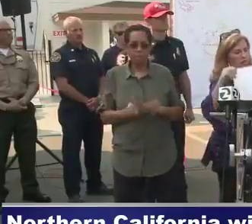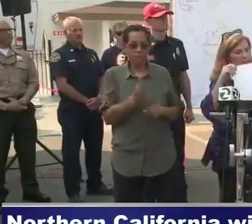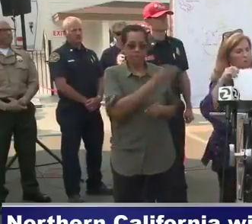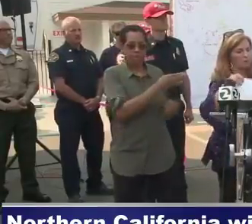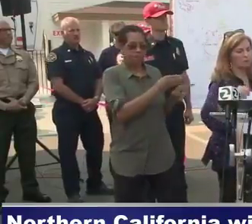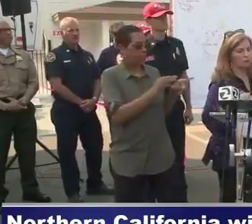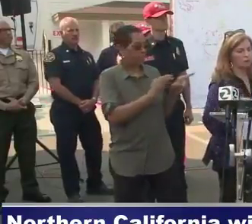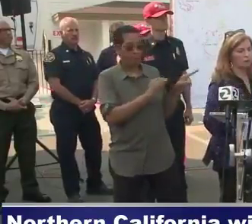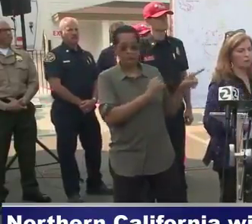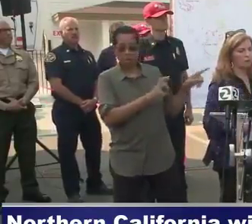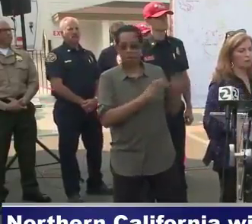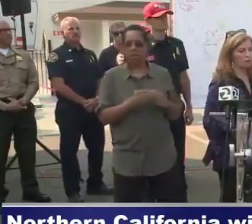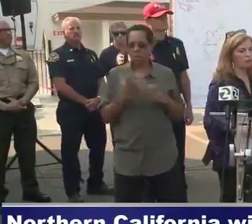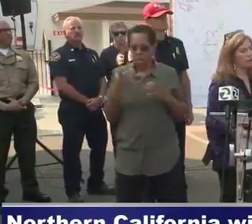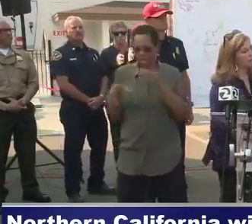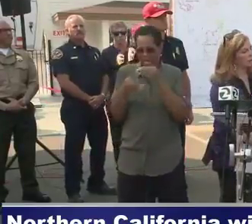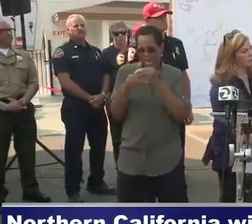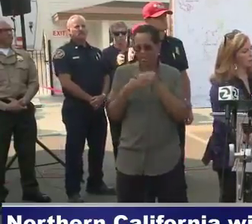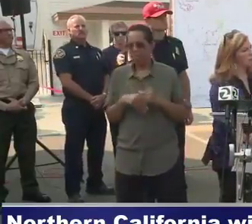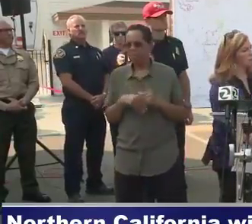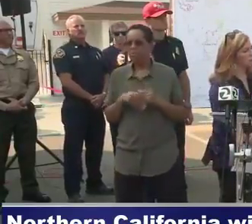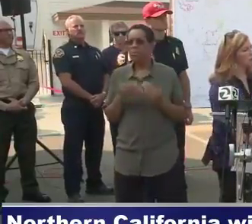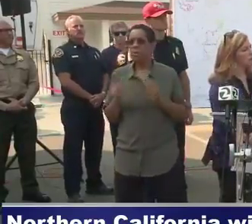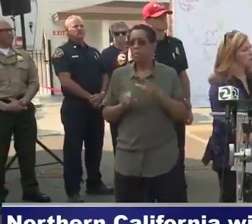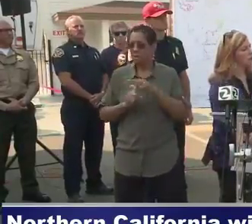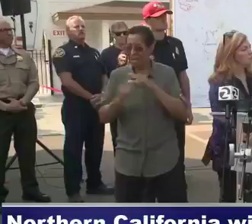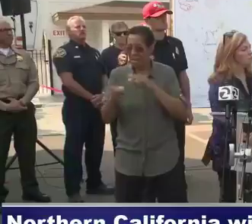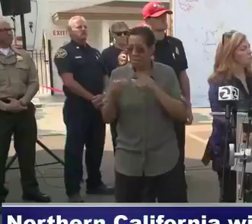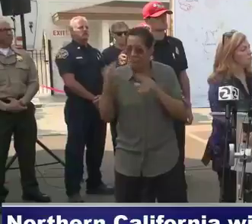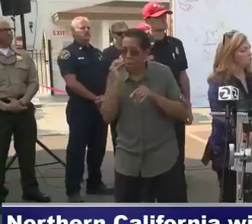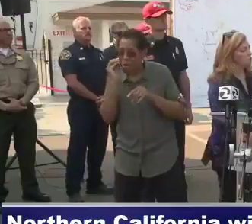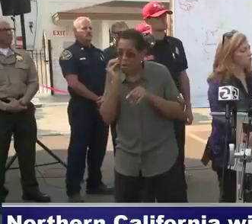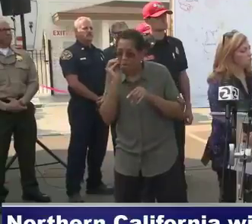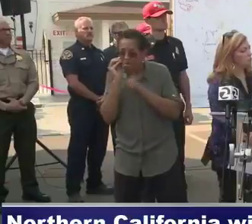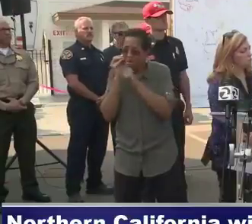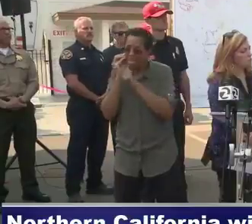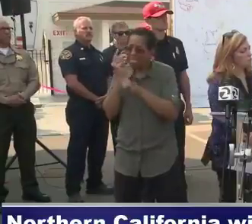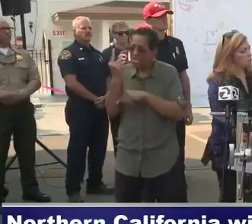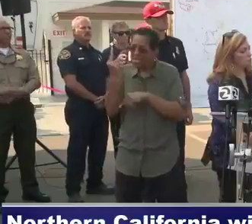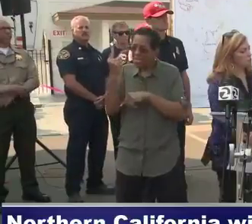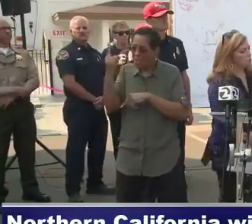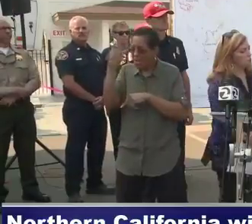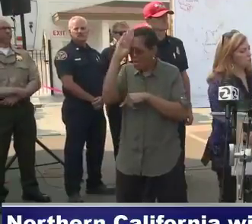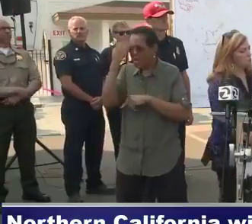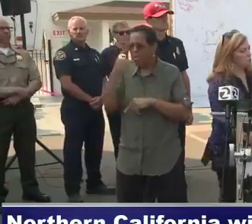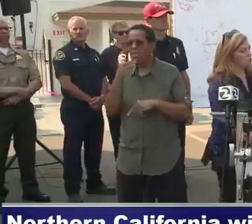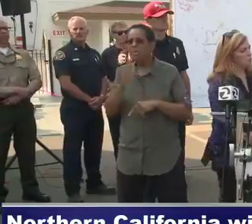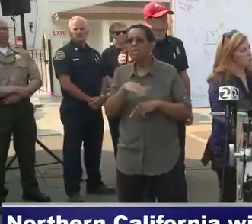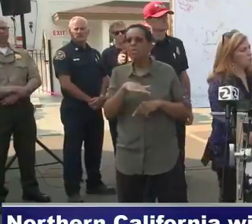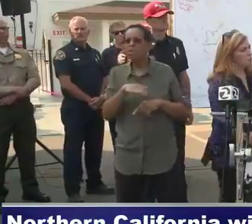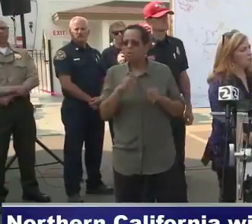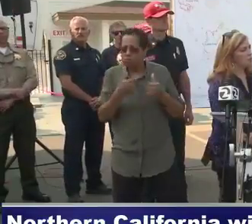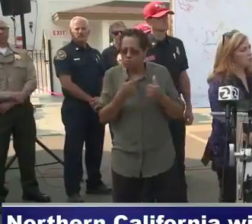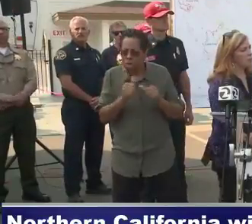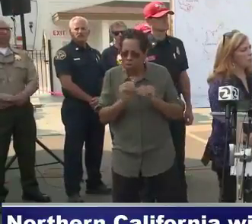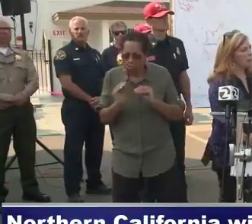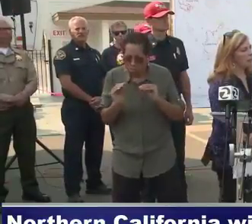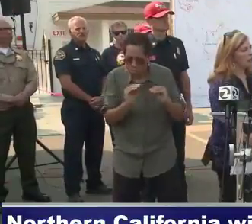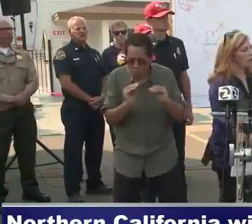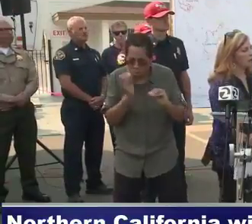evacuated, Commander Gouveia mentioned that we're going to be trying to get the evacuation areas repopulated